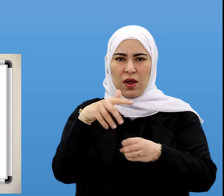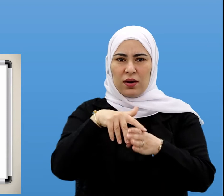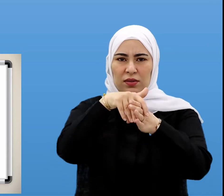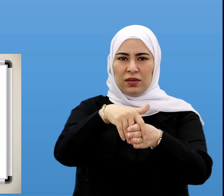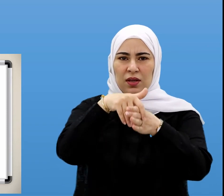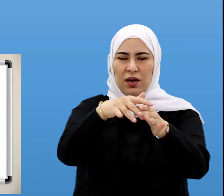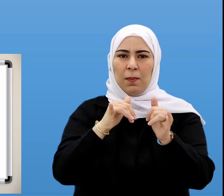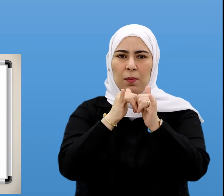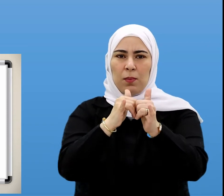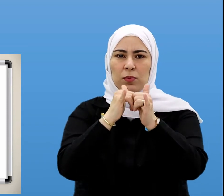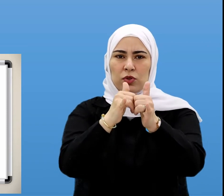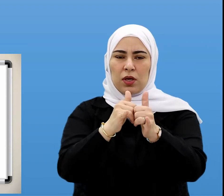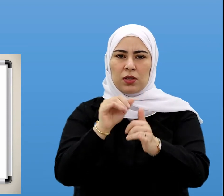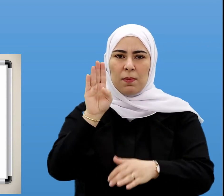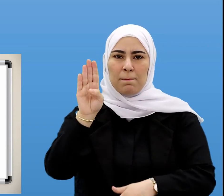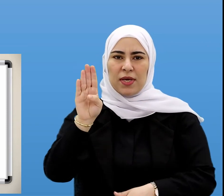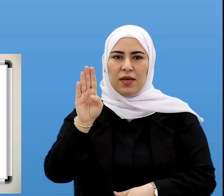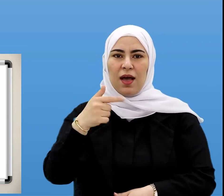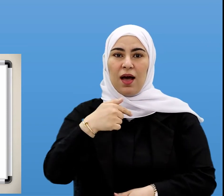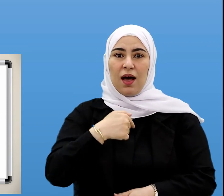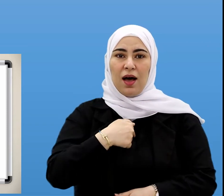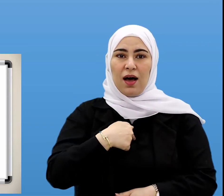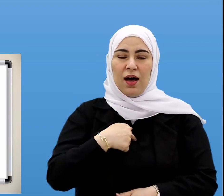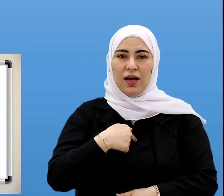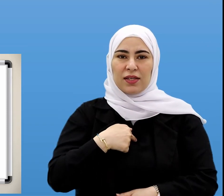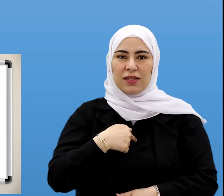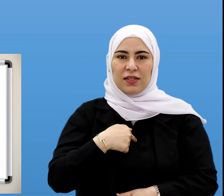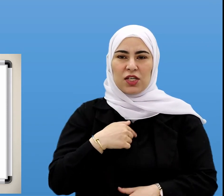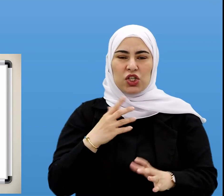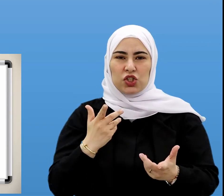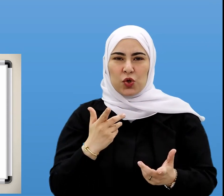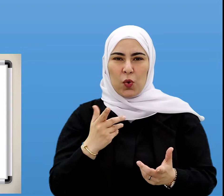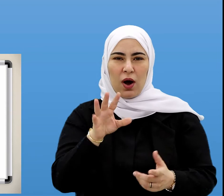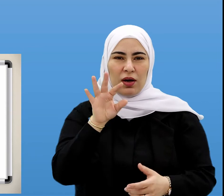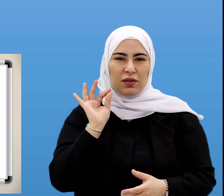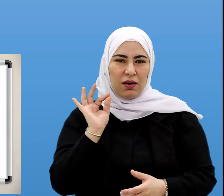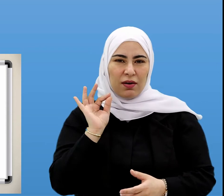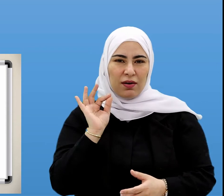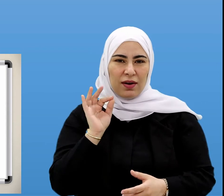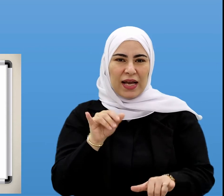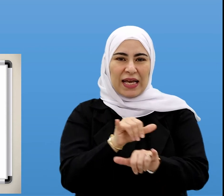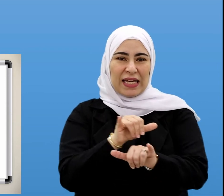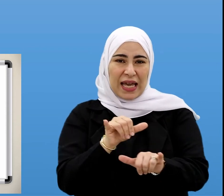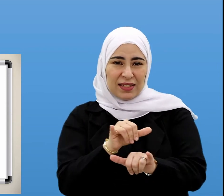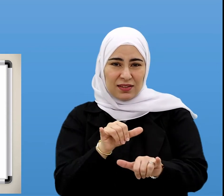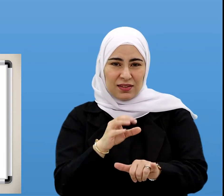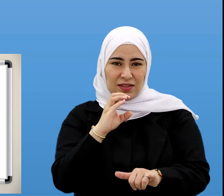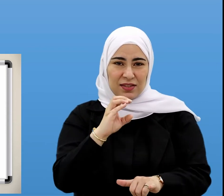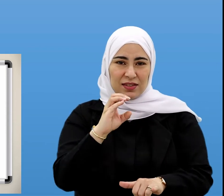B said, I can't or couldn't remember exactly, but I know that I can